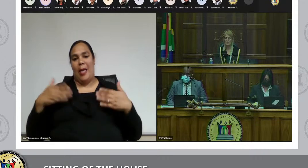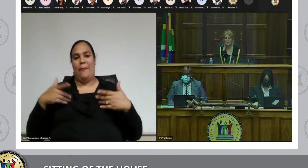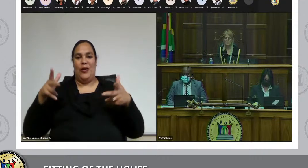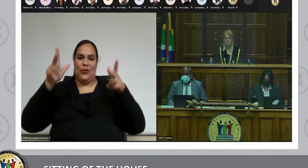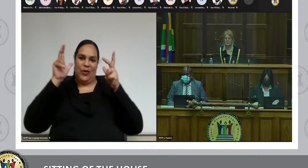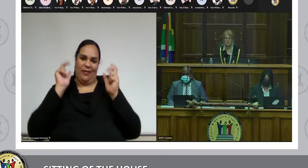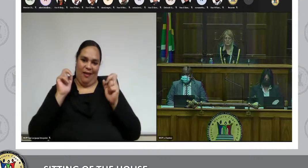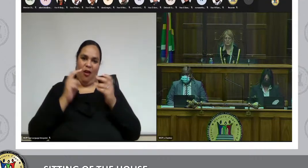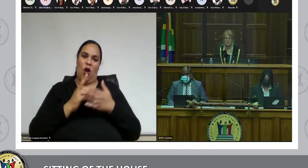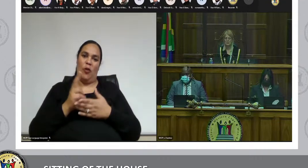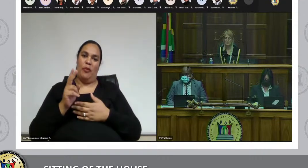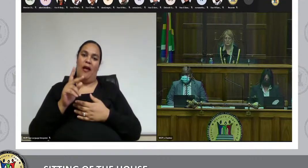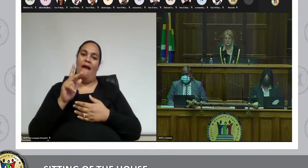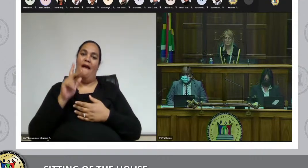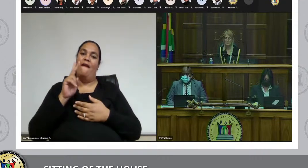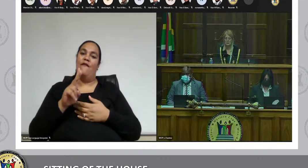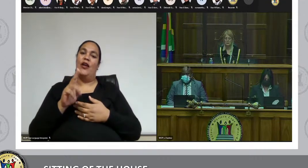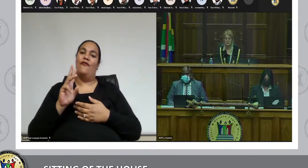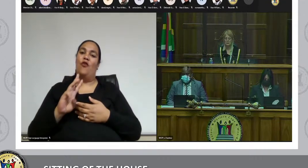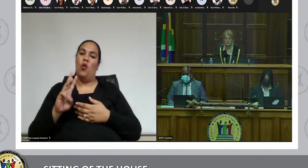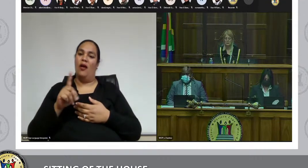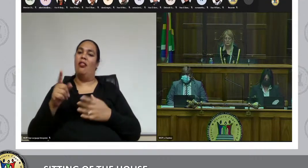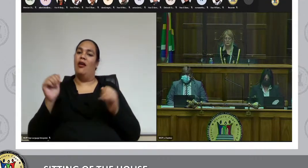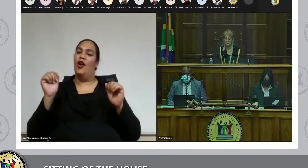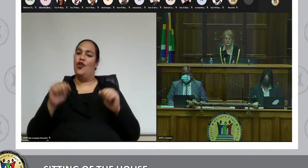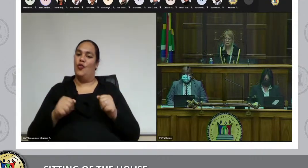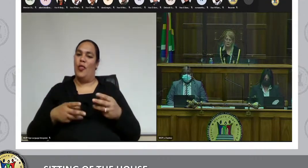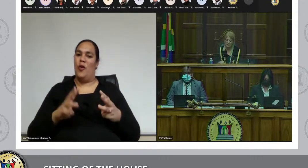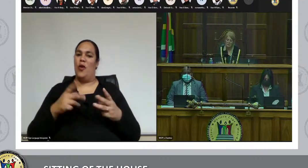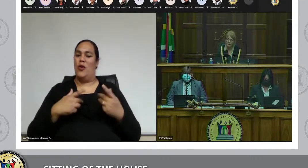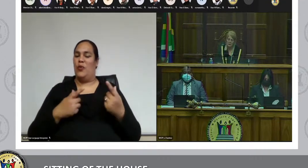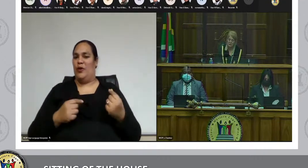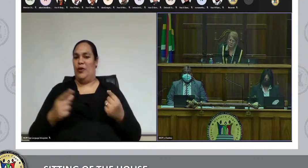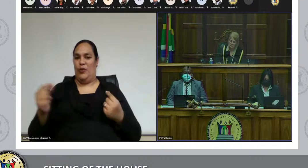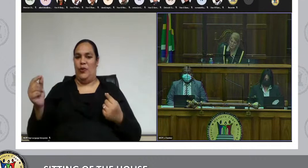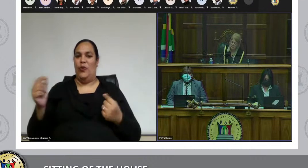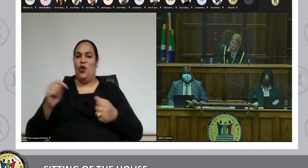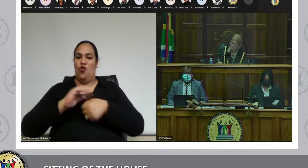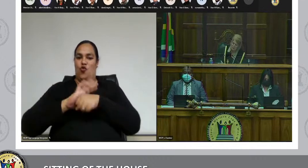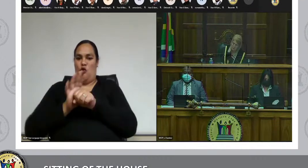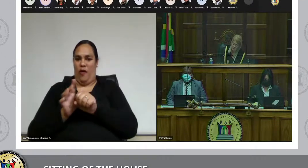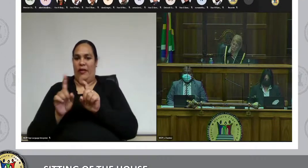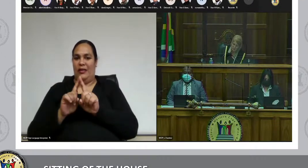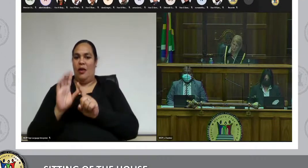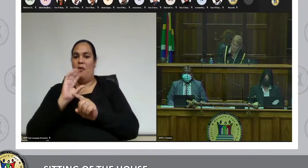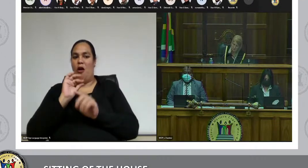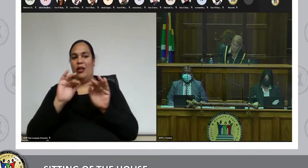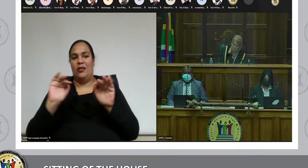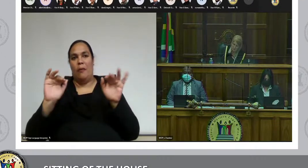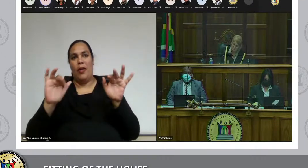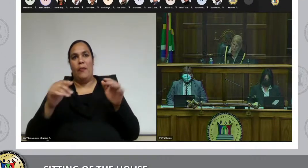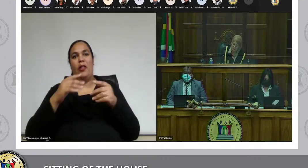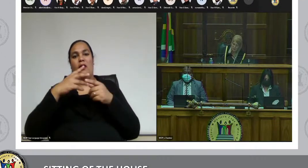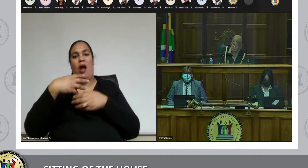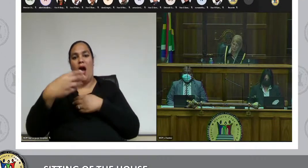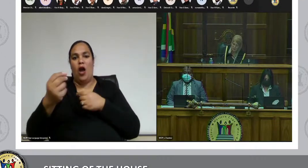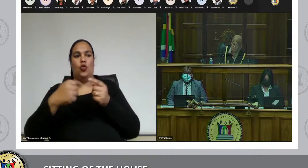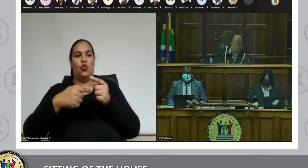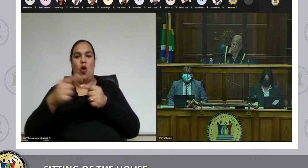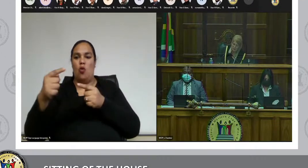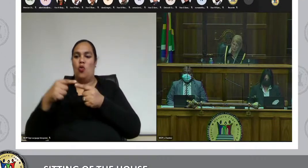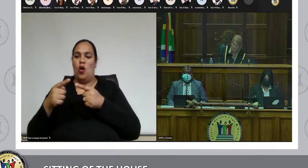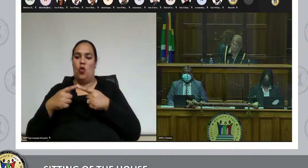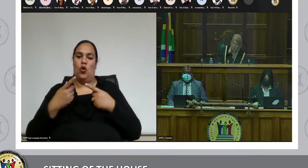that Honourable Windvogel agrees with the way we dealt with COVID and asking people to get out, to go and